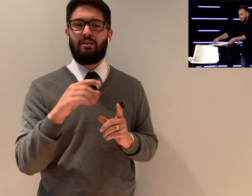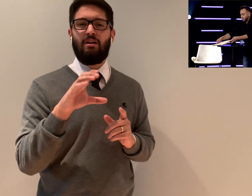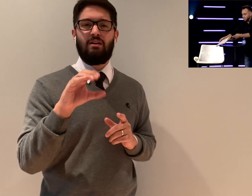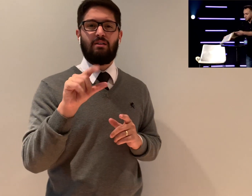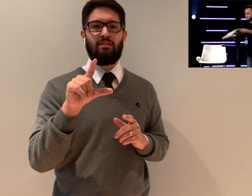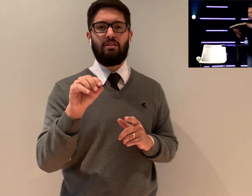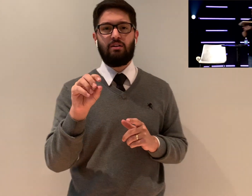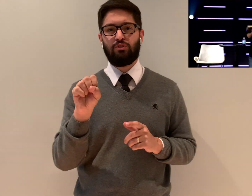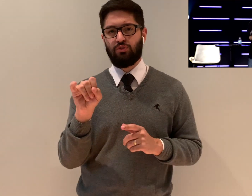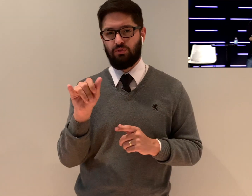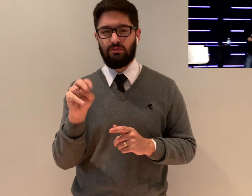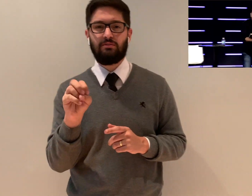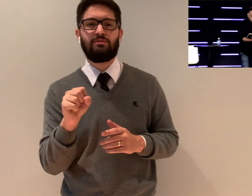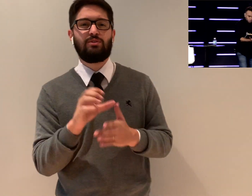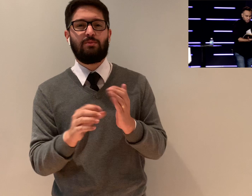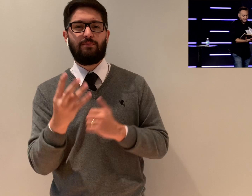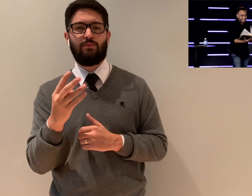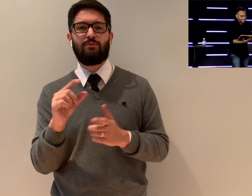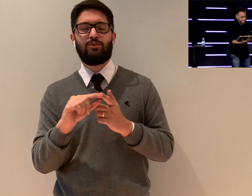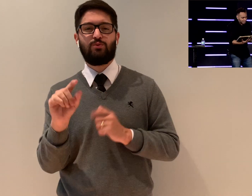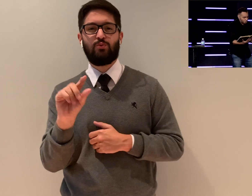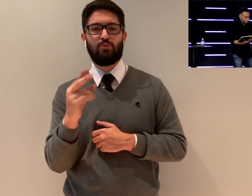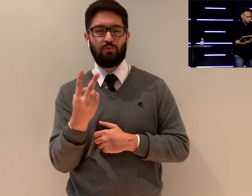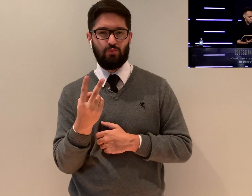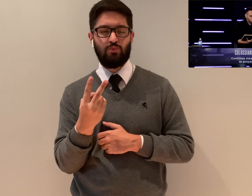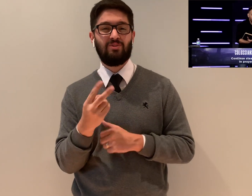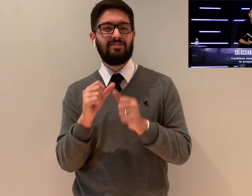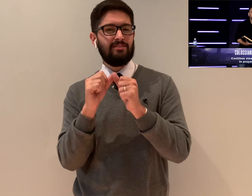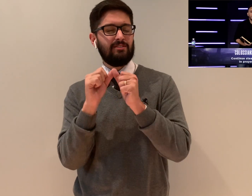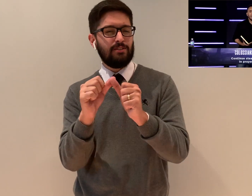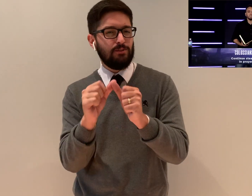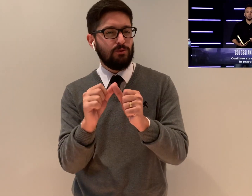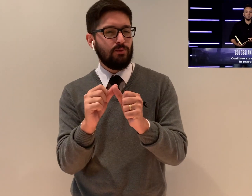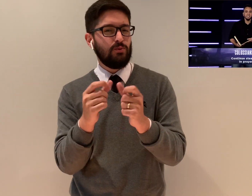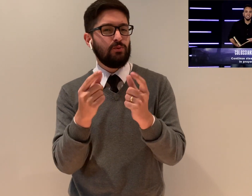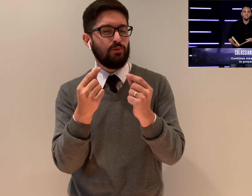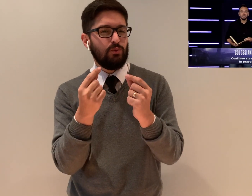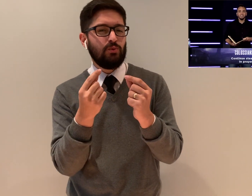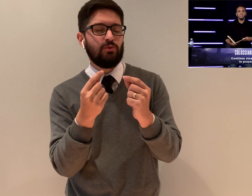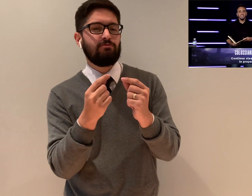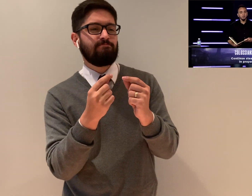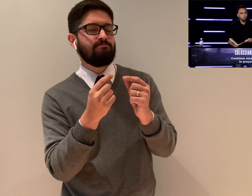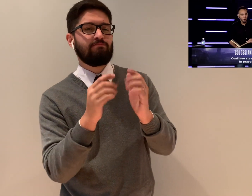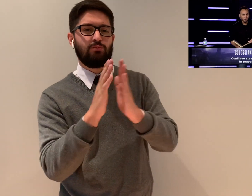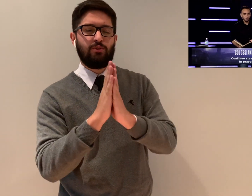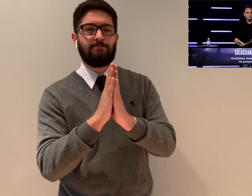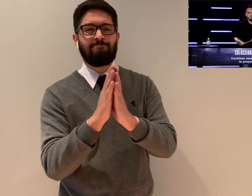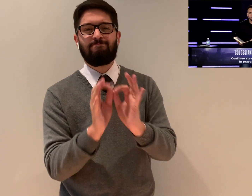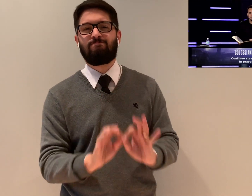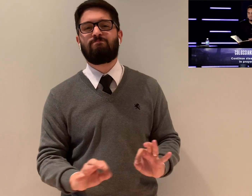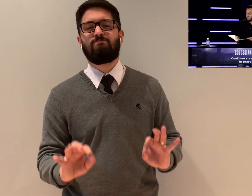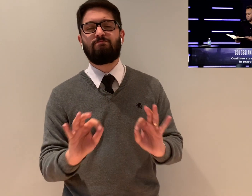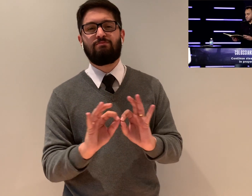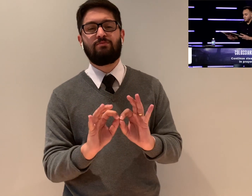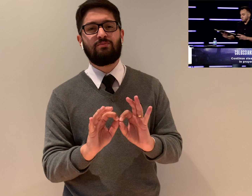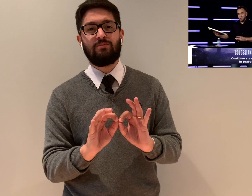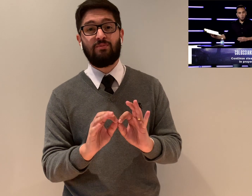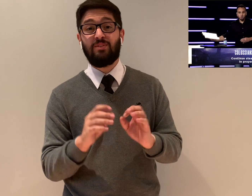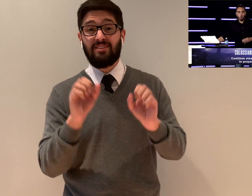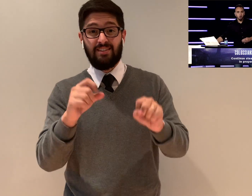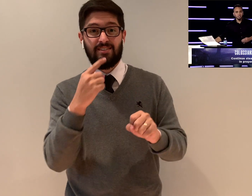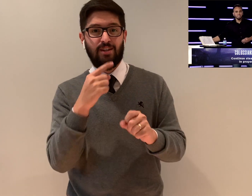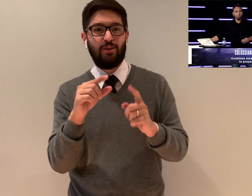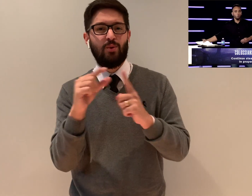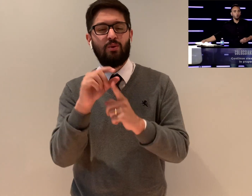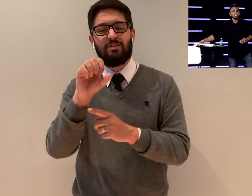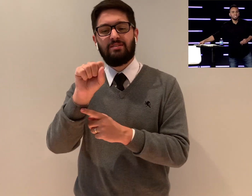to Colossians 4:2. Continue steadfastly in prayer. There where